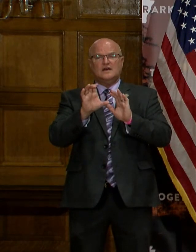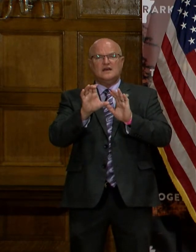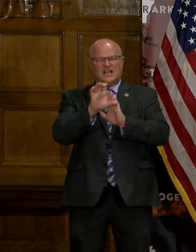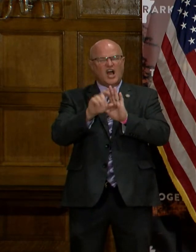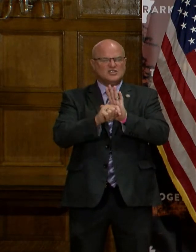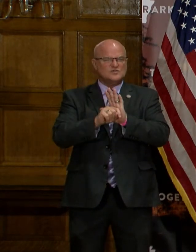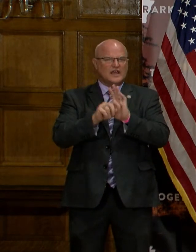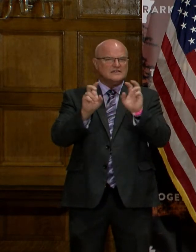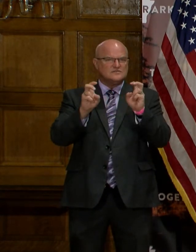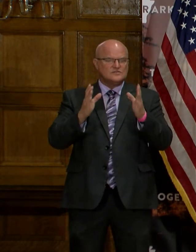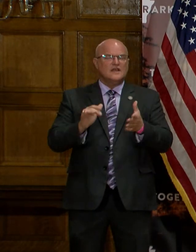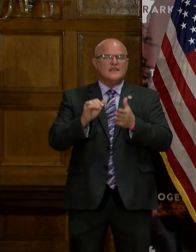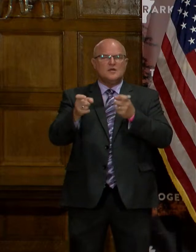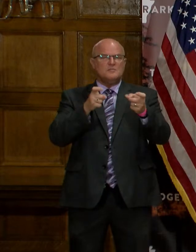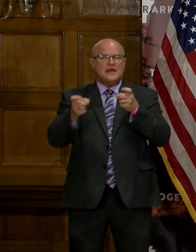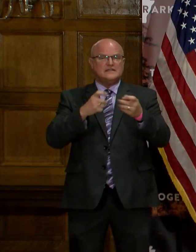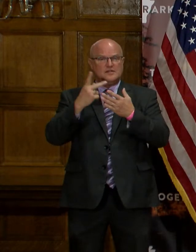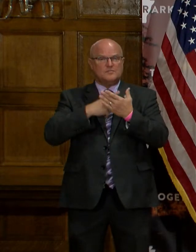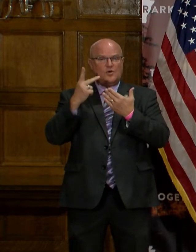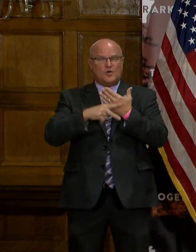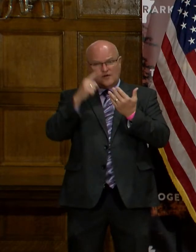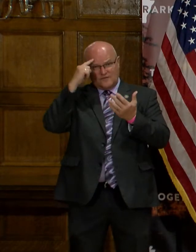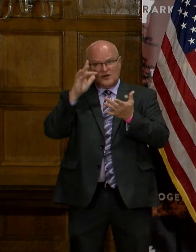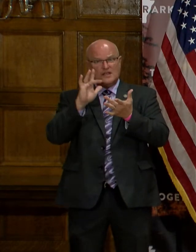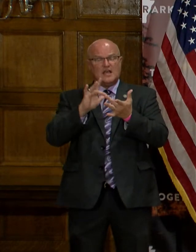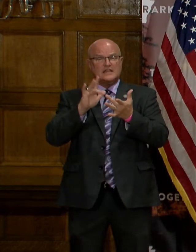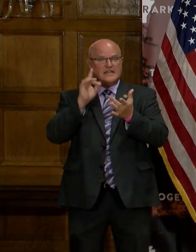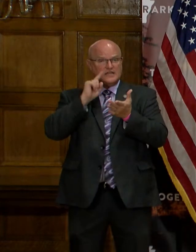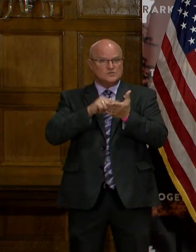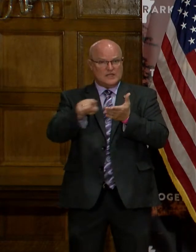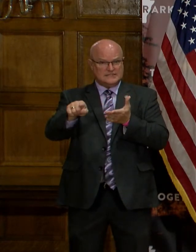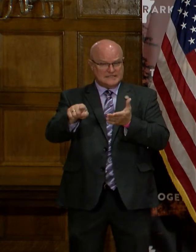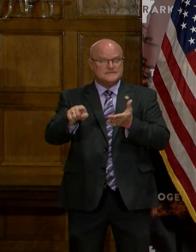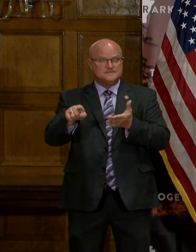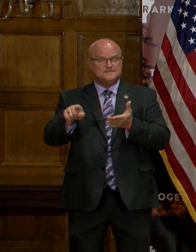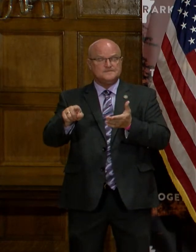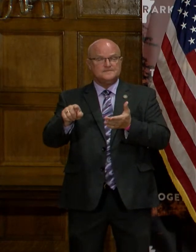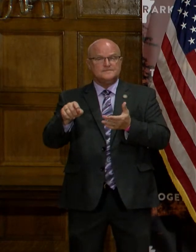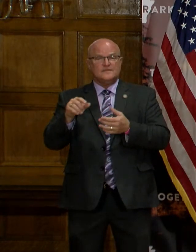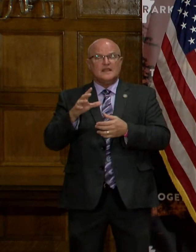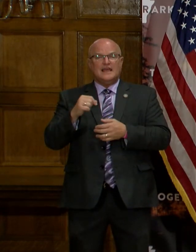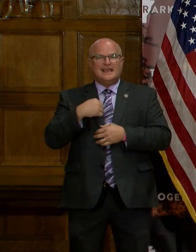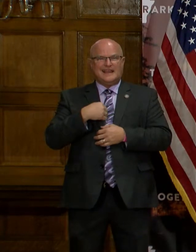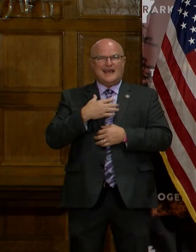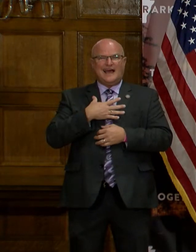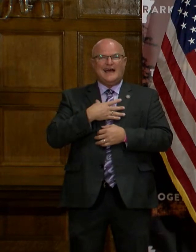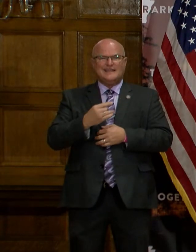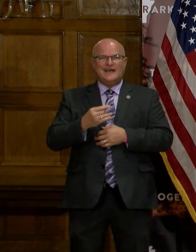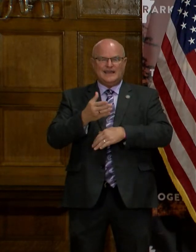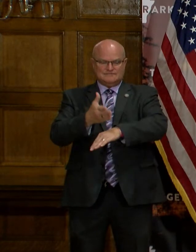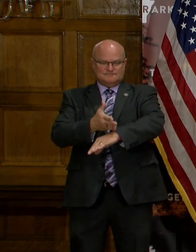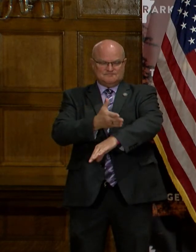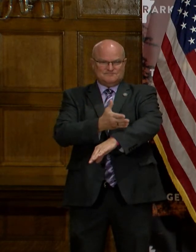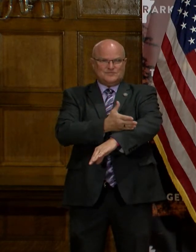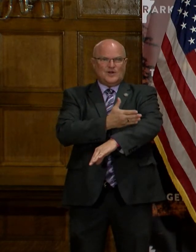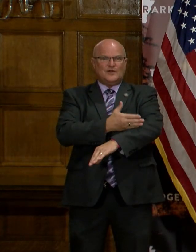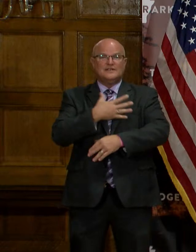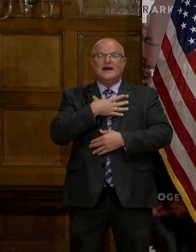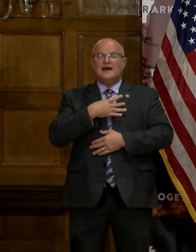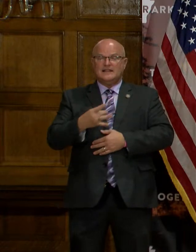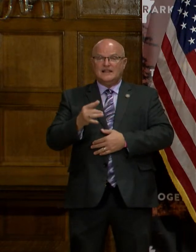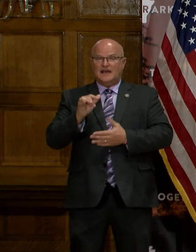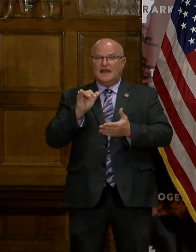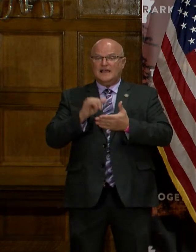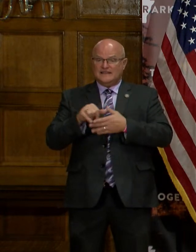contractors that are managing the program for contact tracing. I like the progress. I like the fact